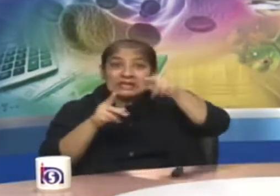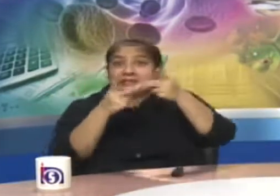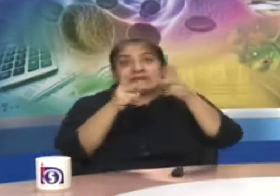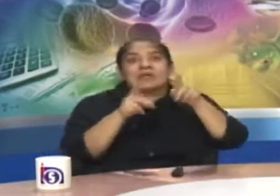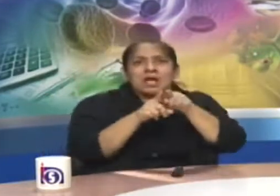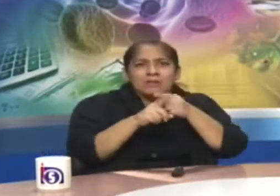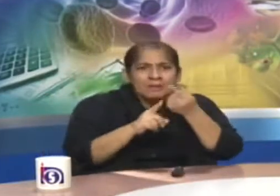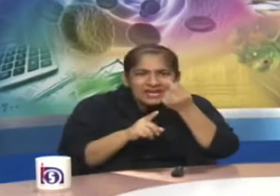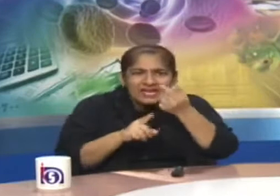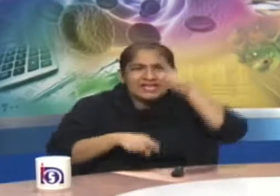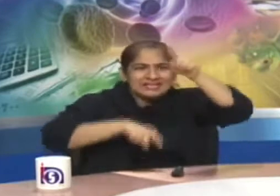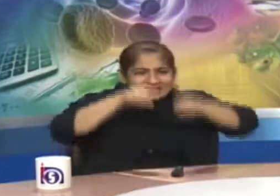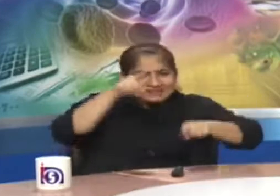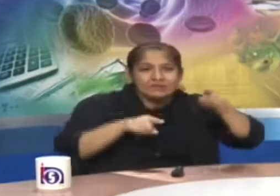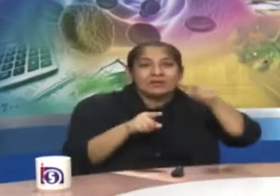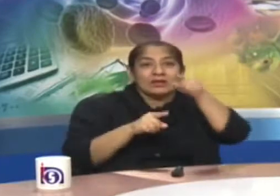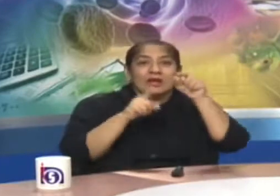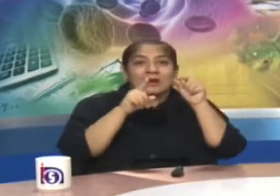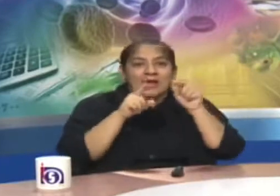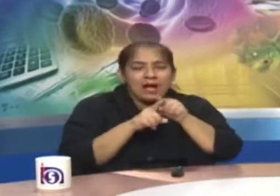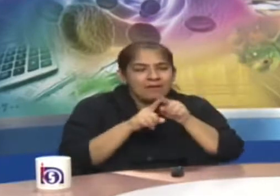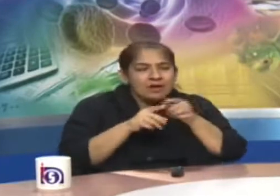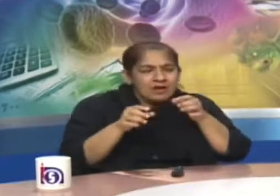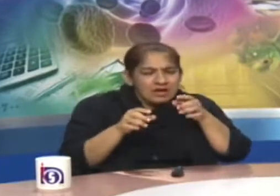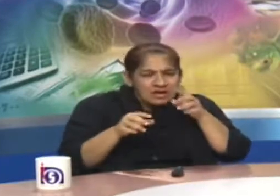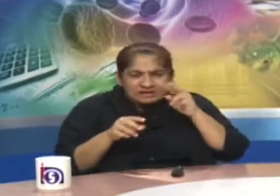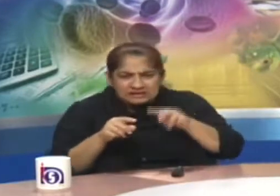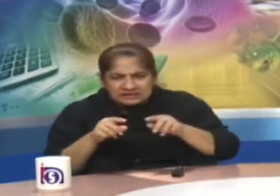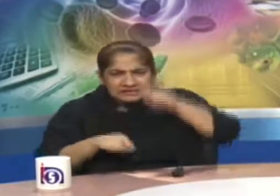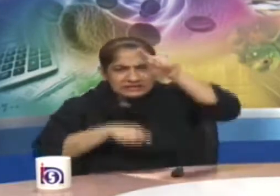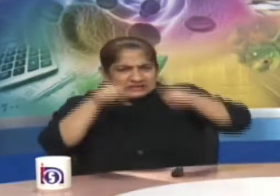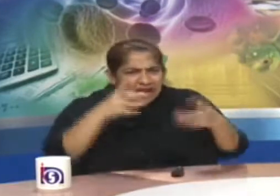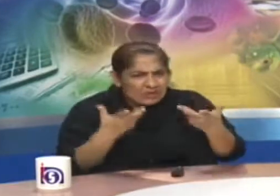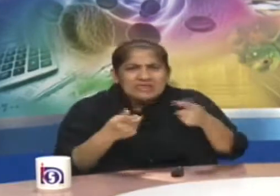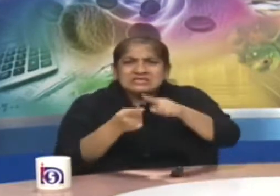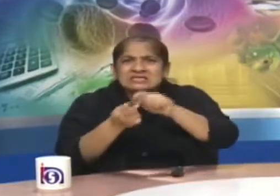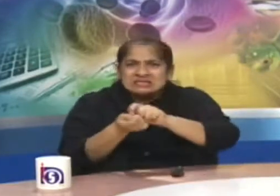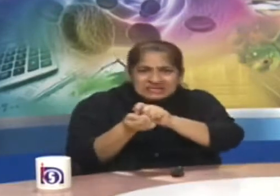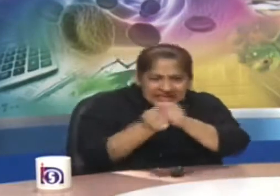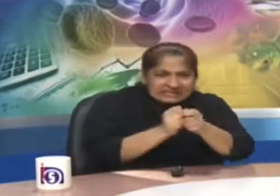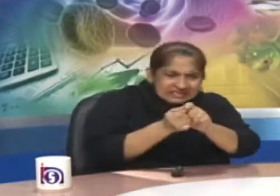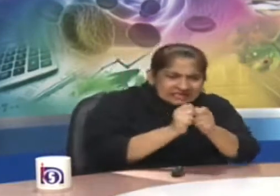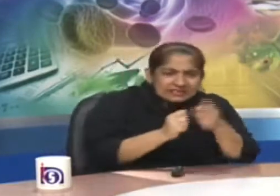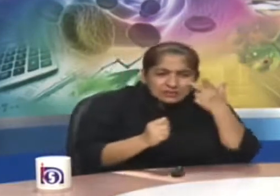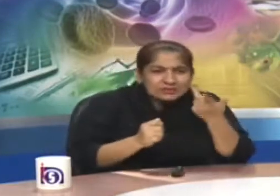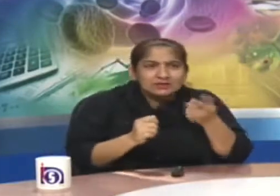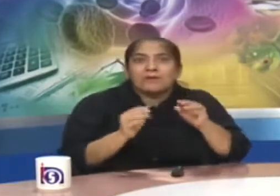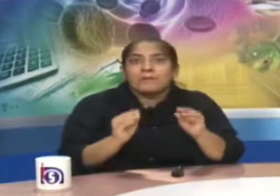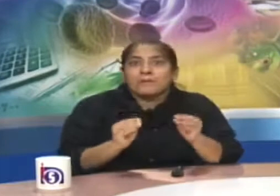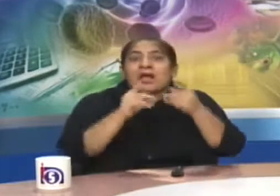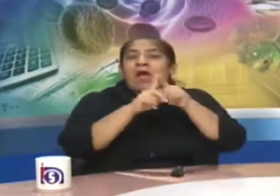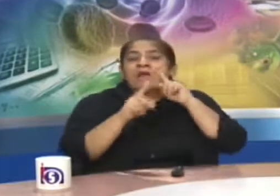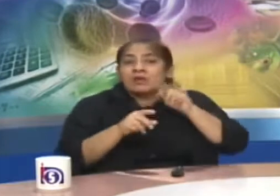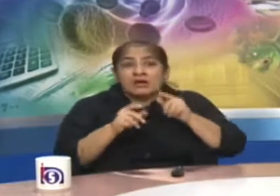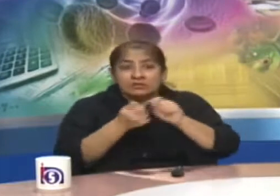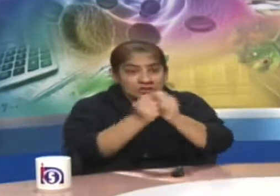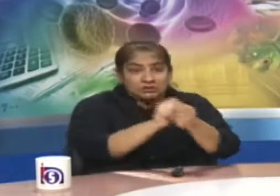prices. There are different ups and downs, and the prices sometimes goes up, sometimes it varies